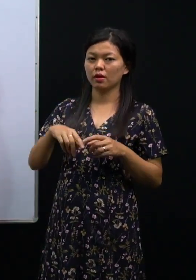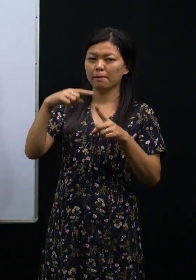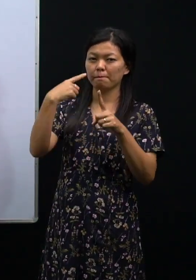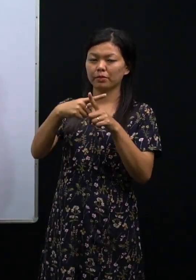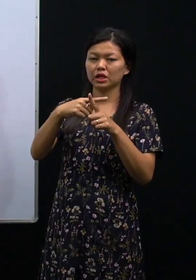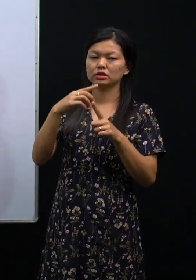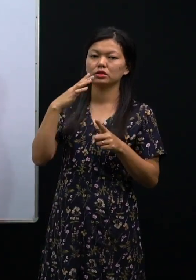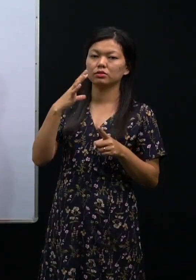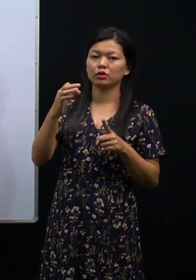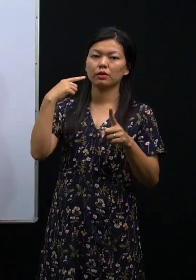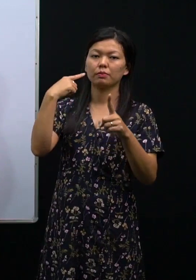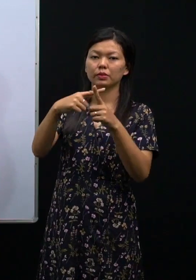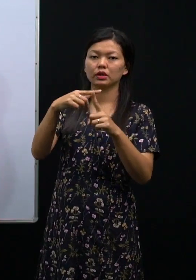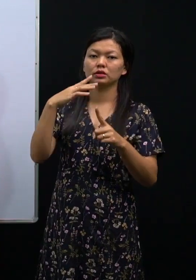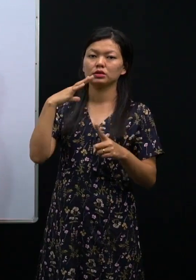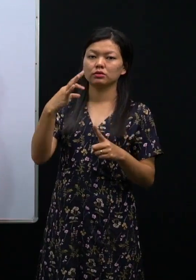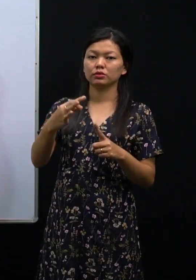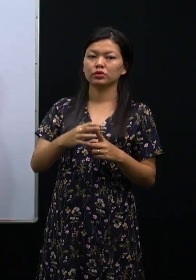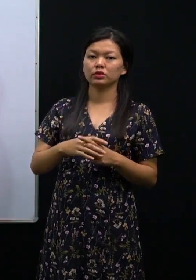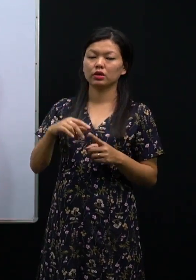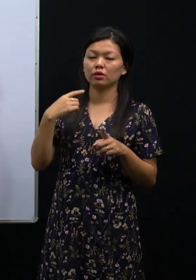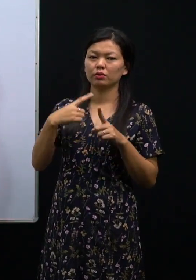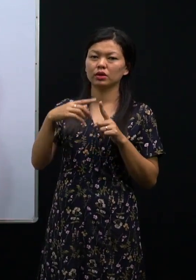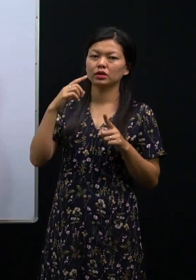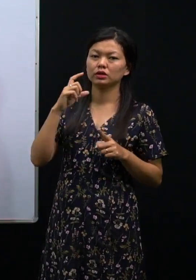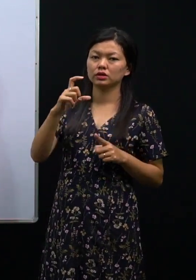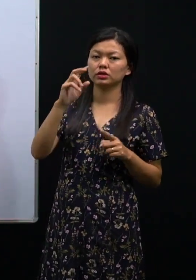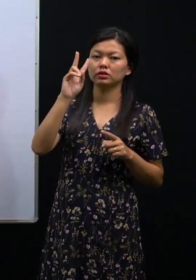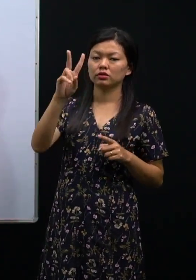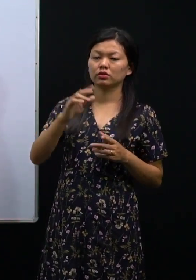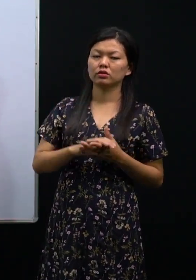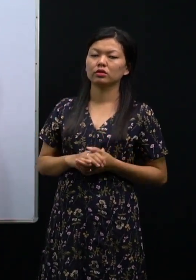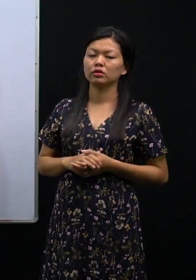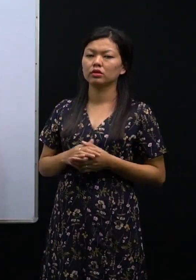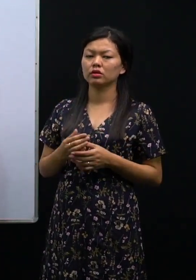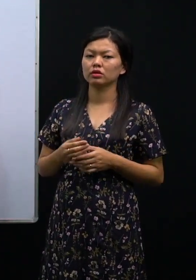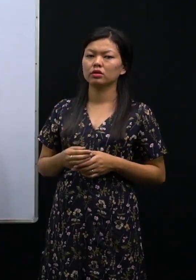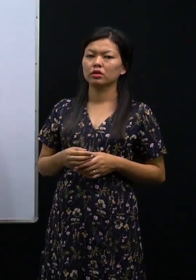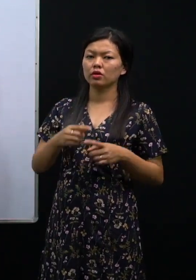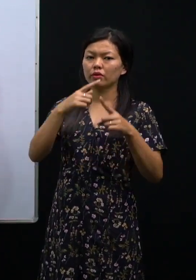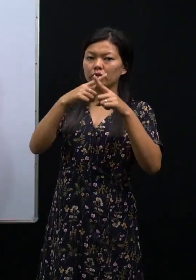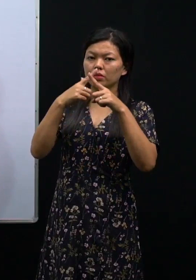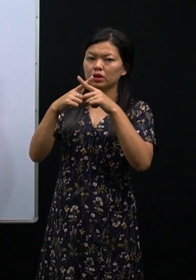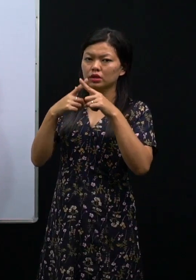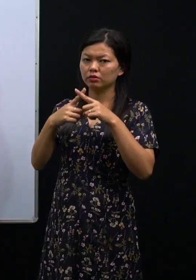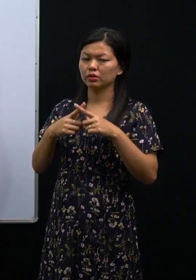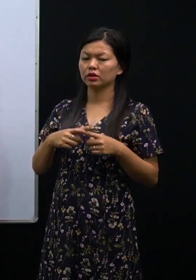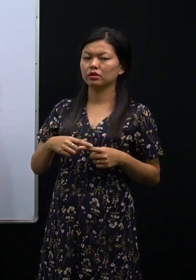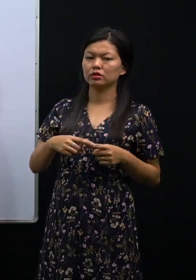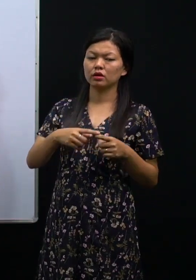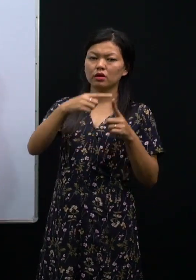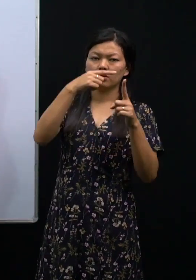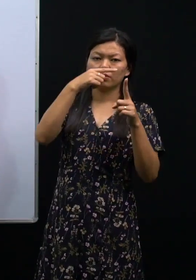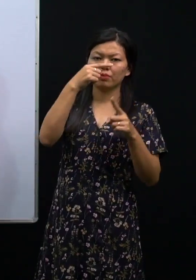plus because there's a square term. Plus C square. Then when you multiply the product, minus